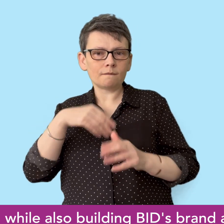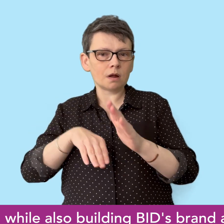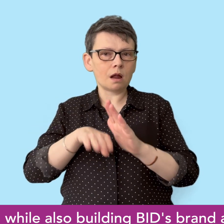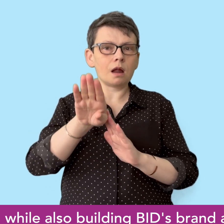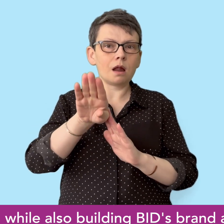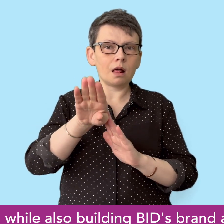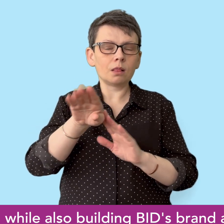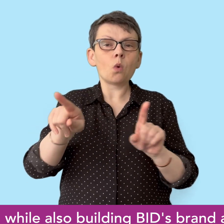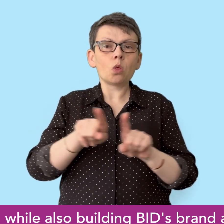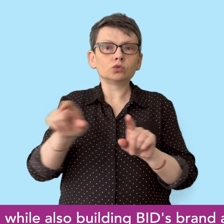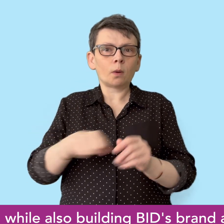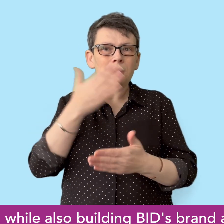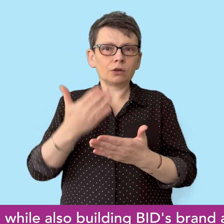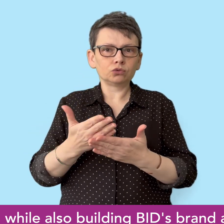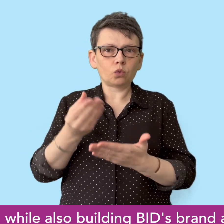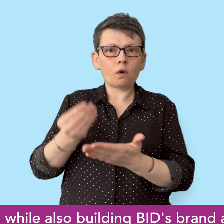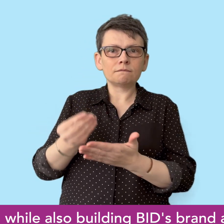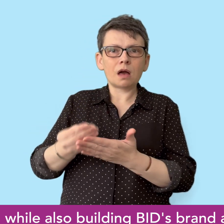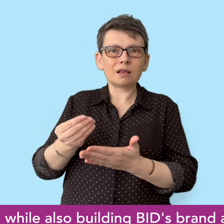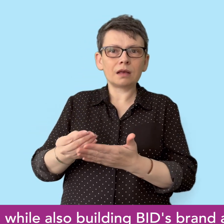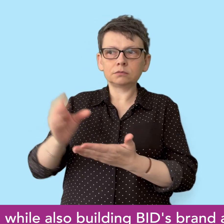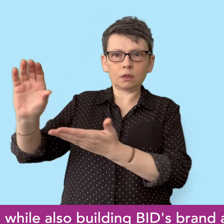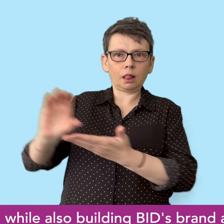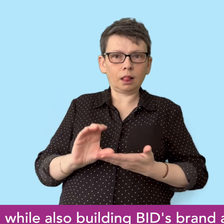brand and ensuring our financial sustainability.